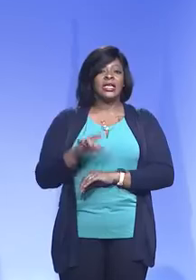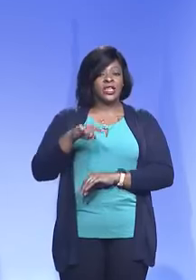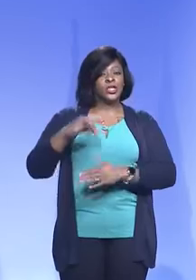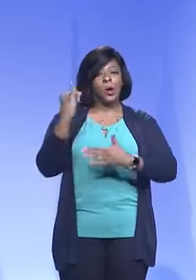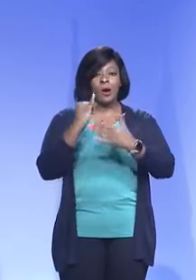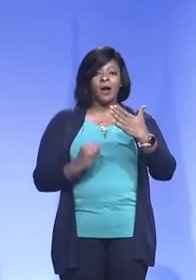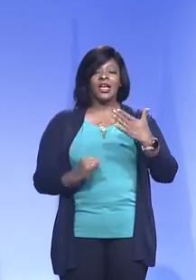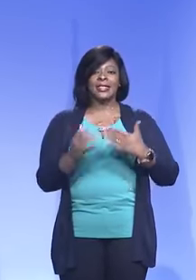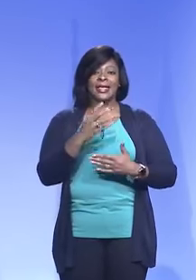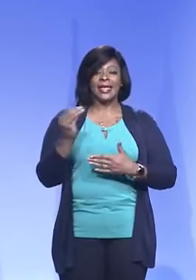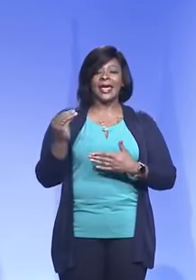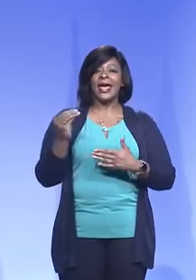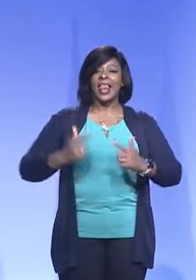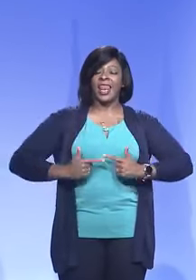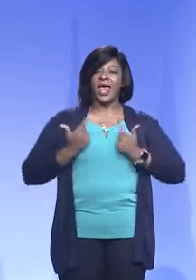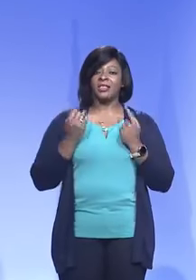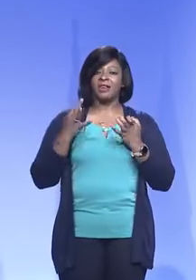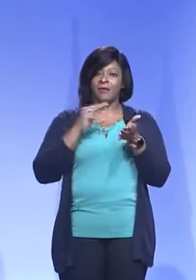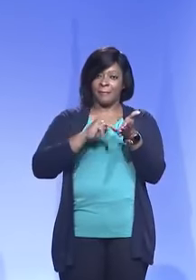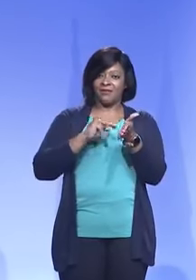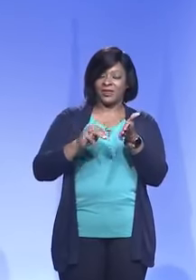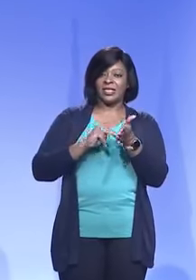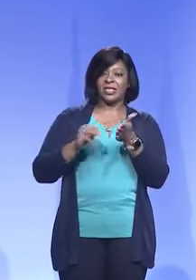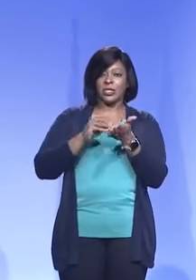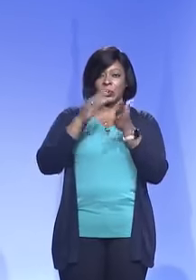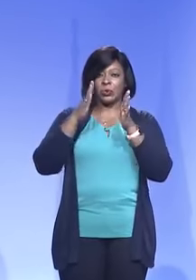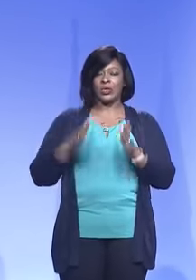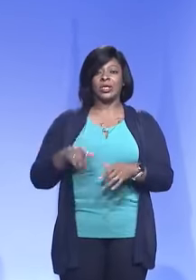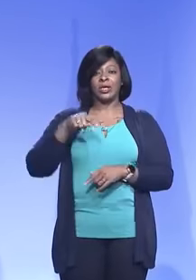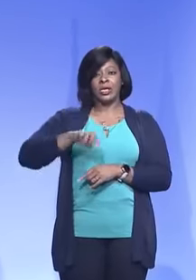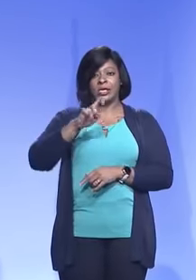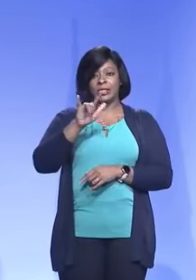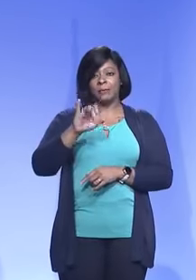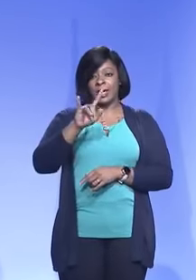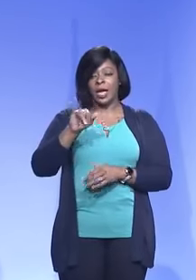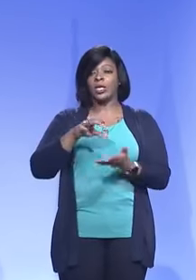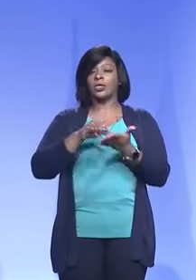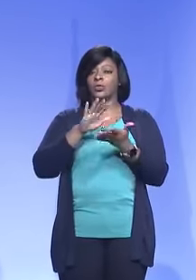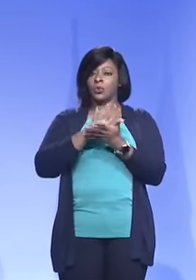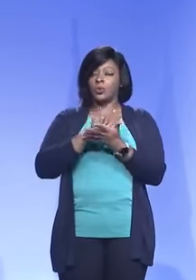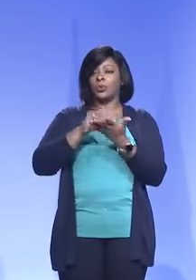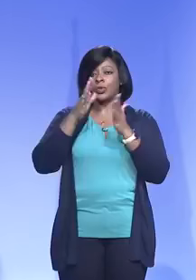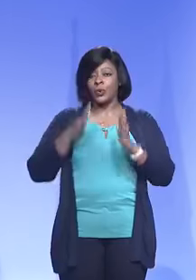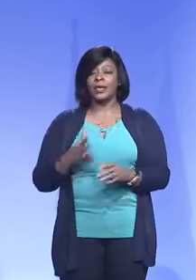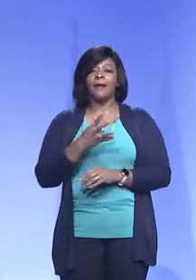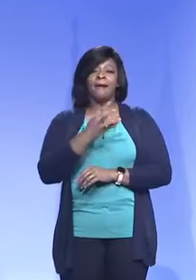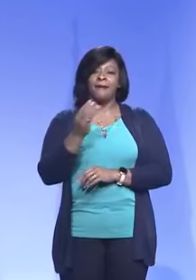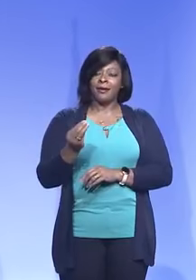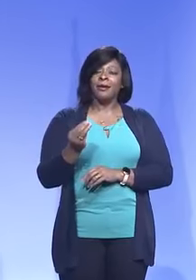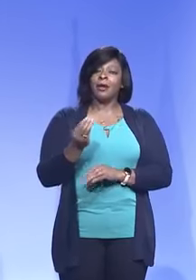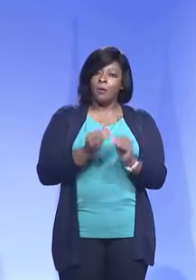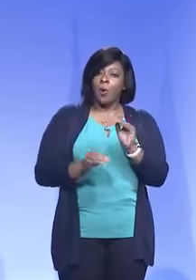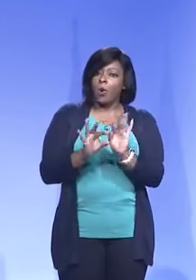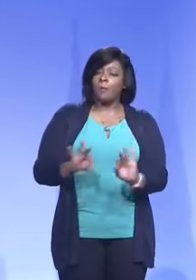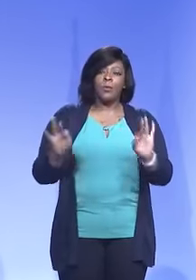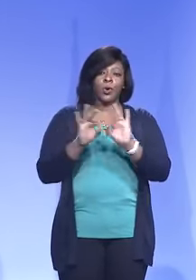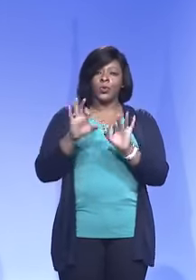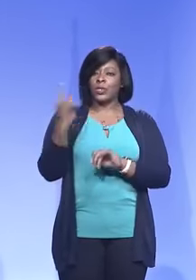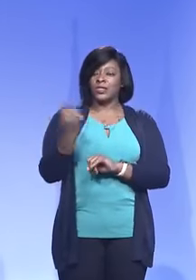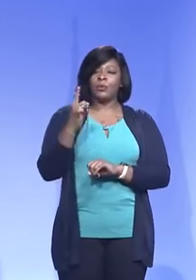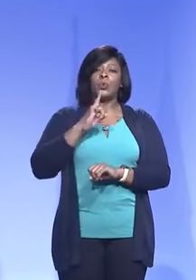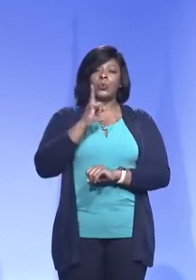arts in the lives of Memphis students, Shelby County School students, and more importantly, doing